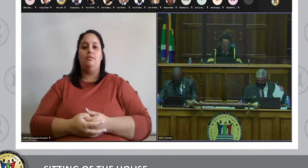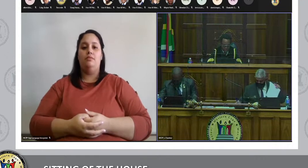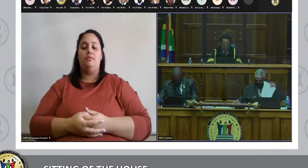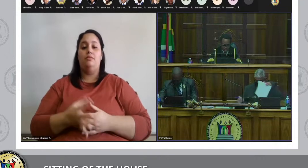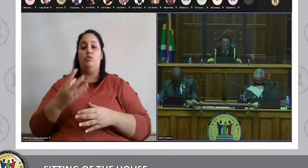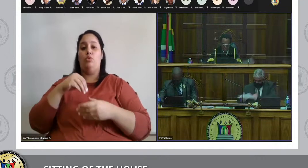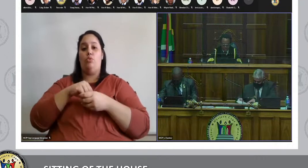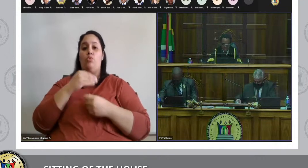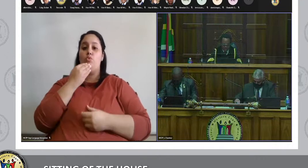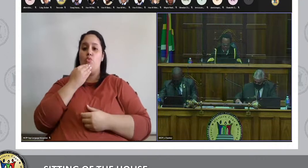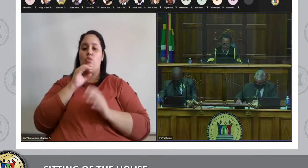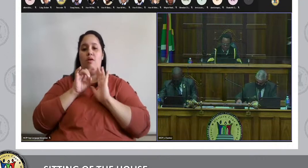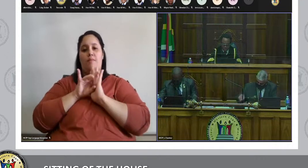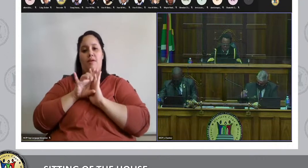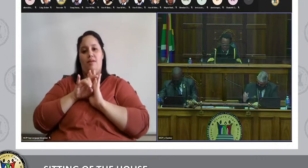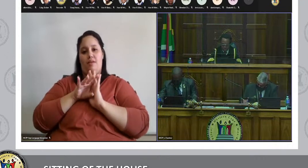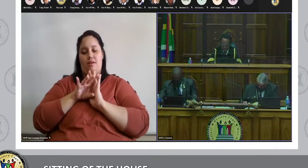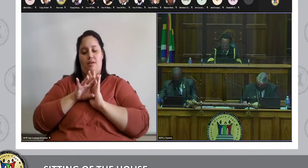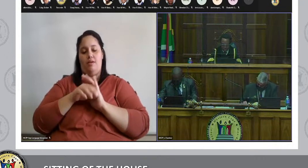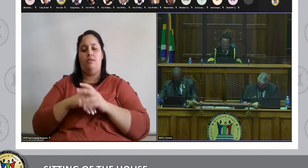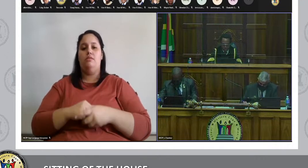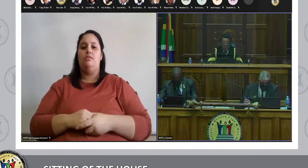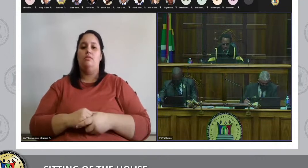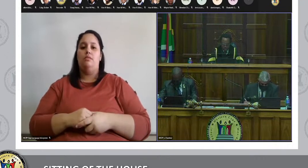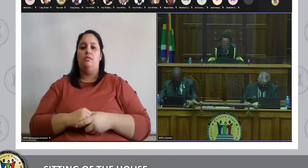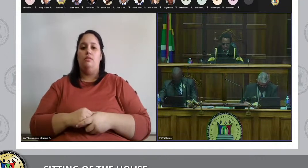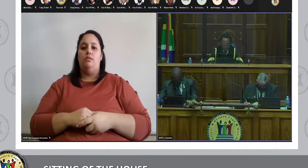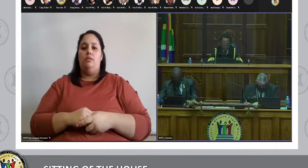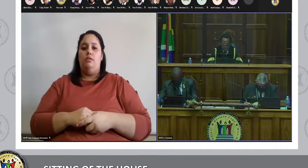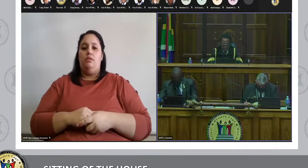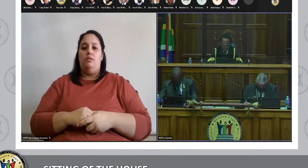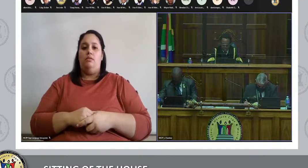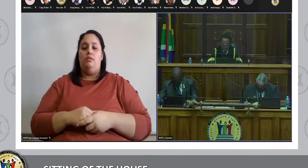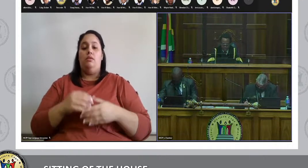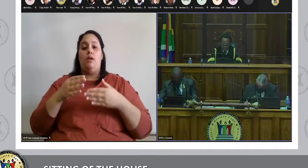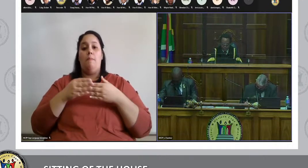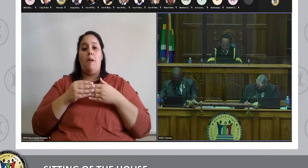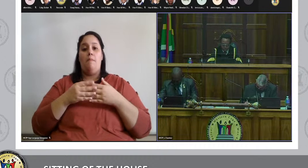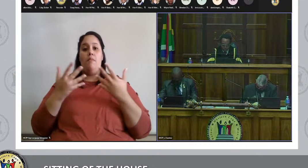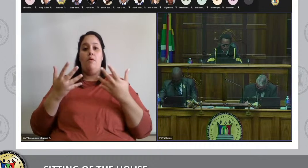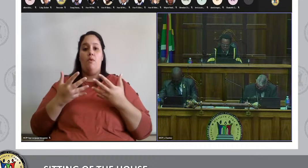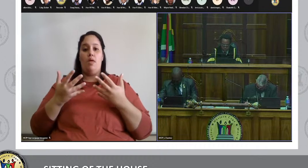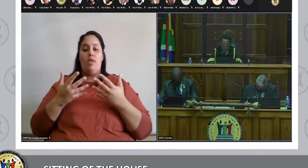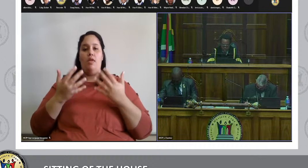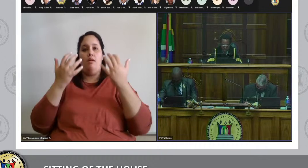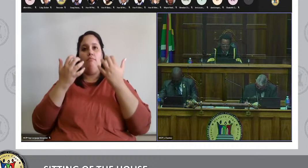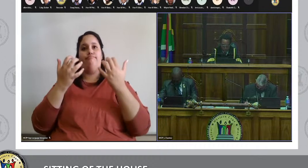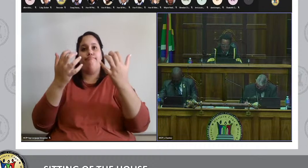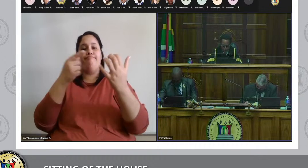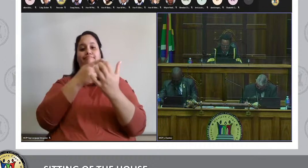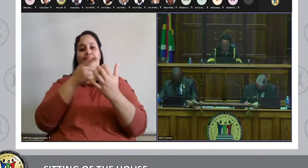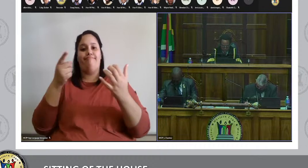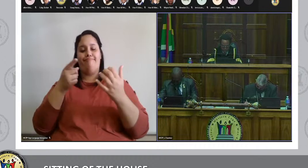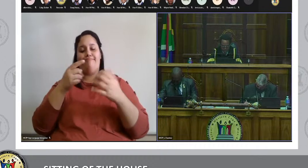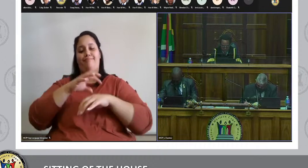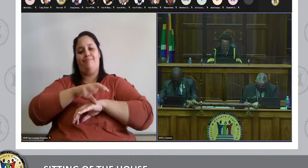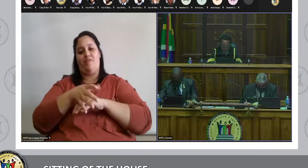including the media, our members in the Fourth Estate, and of